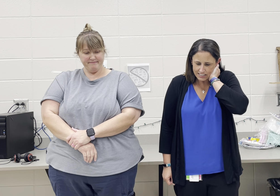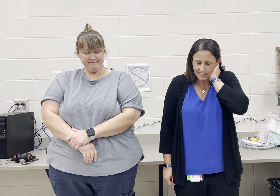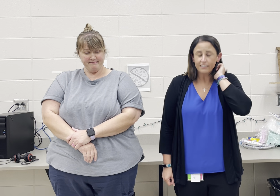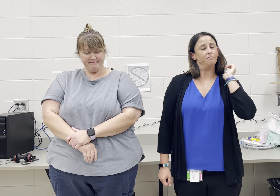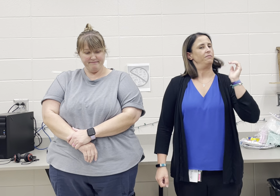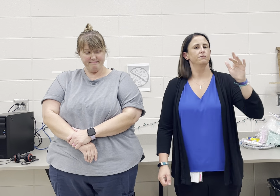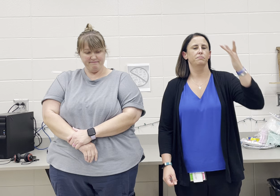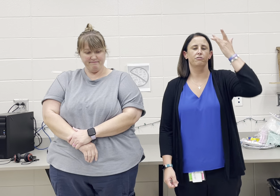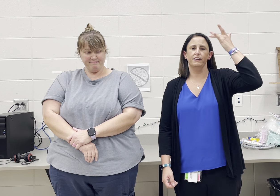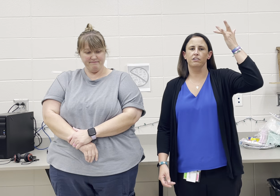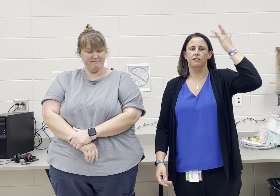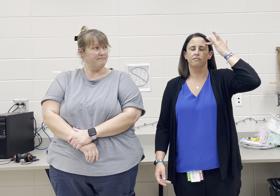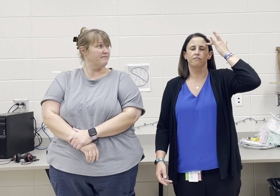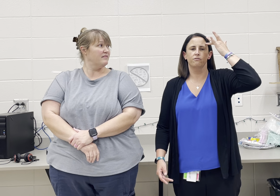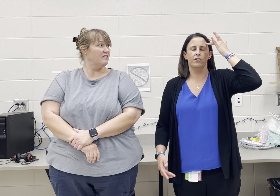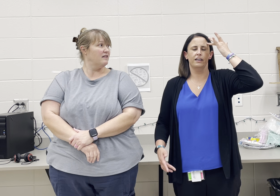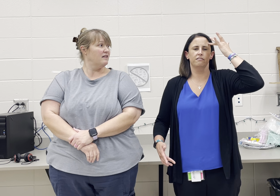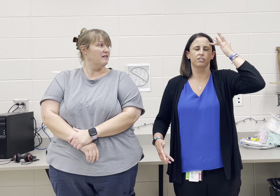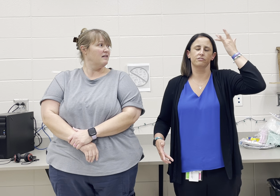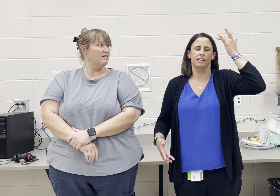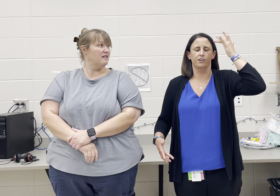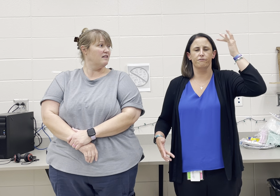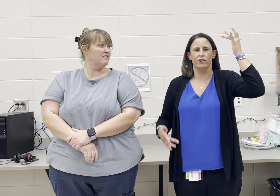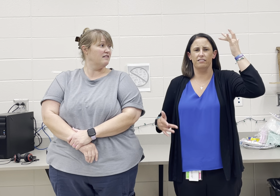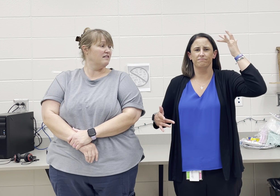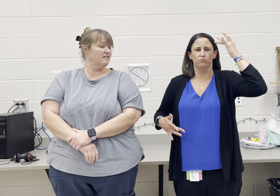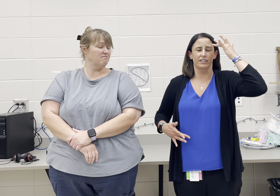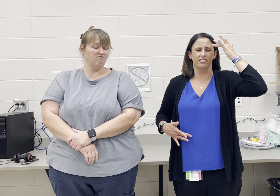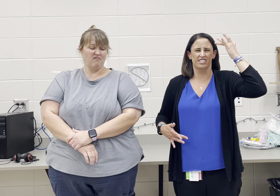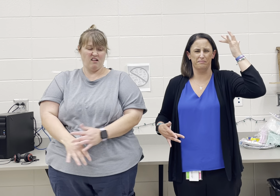Sick. Middle finger, forehead, or side of your forehead, 1 at your stomach.